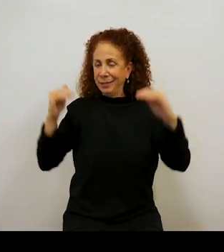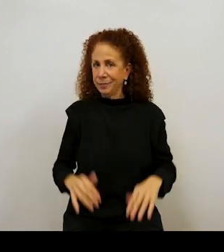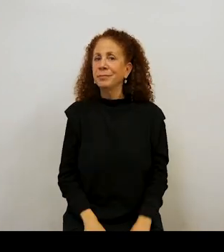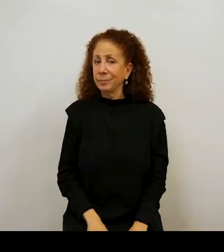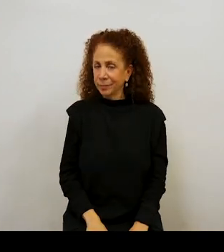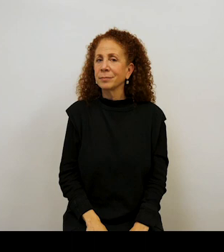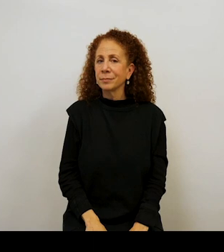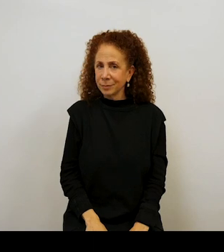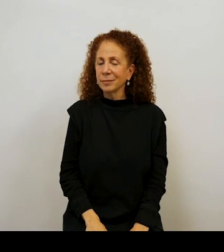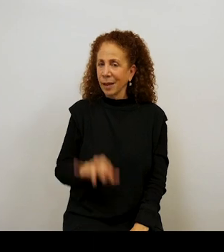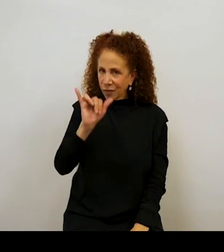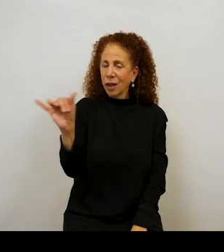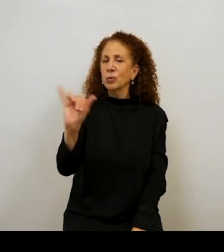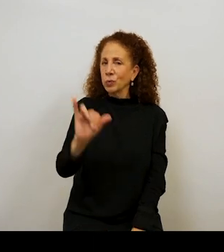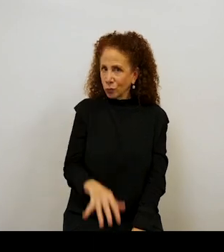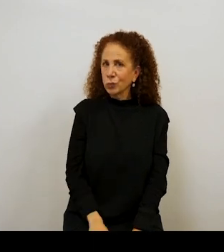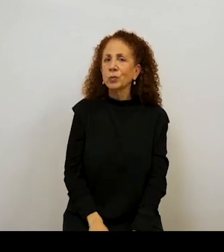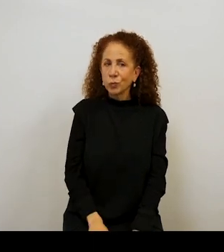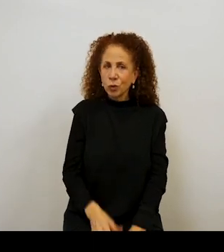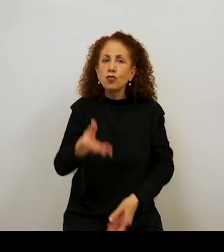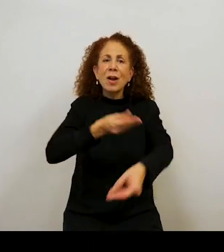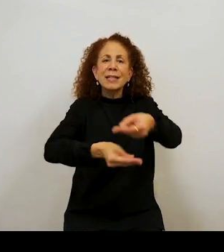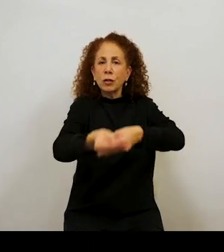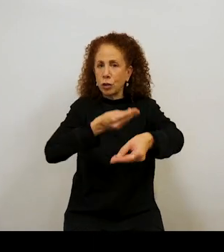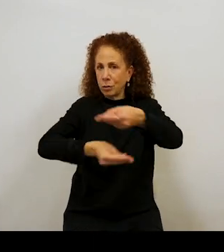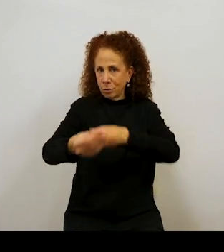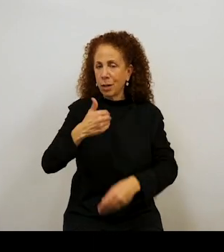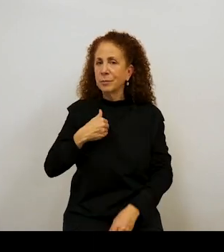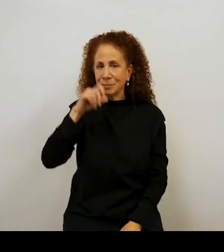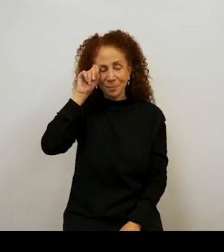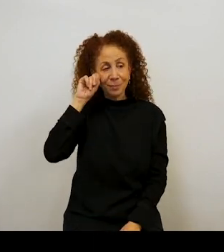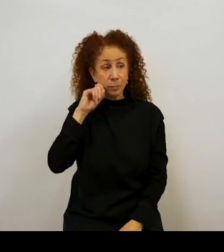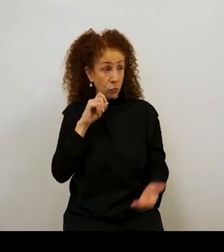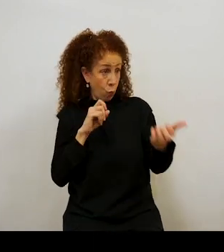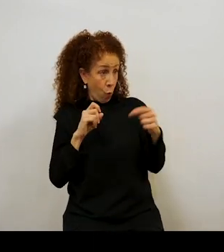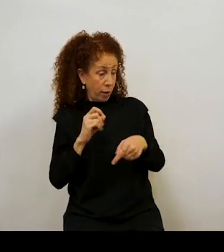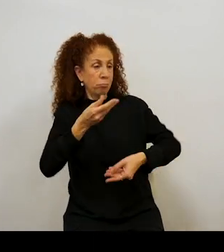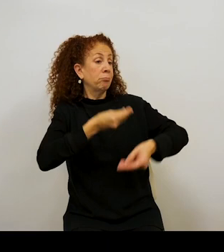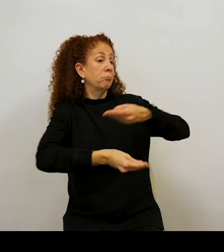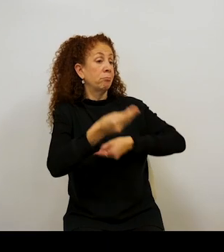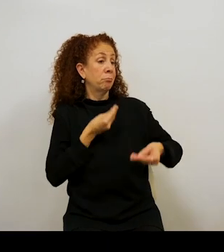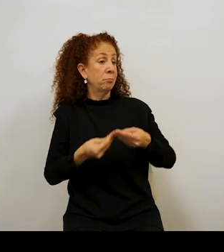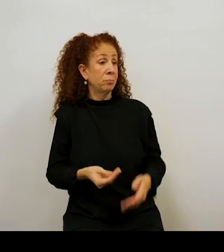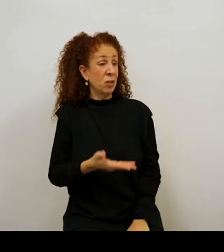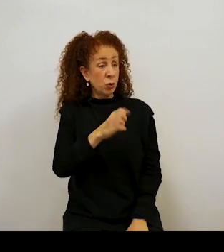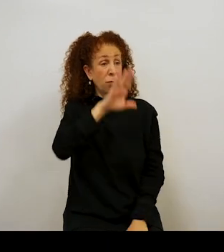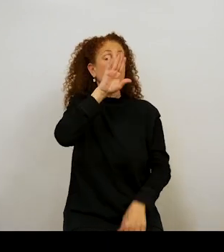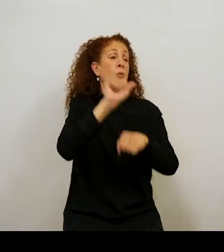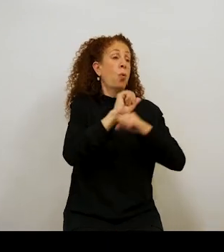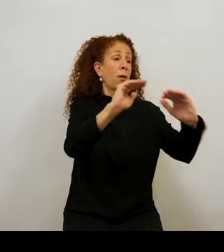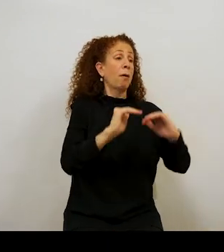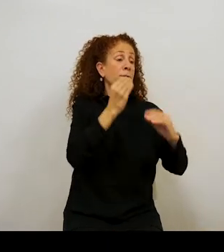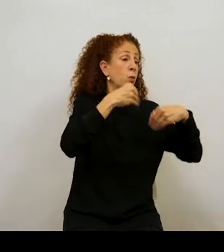so it's also that there was a transactional element to it of mm. this is what you can have here. You really want to carry on working at the greengrocers in